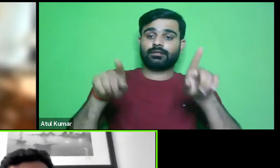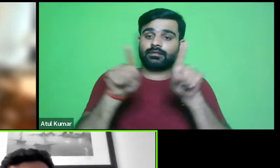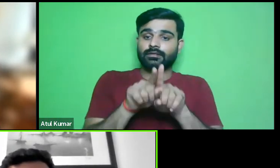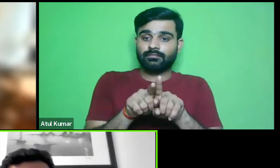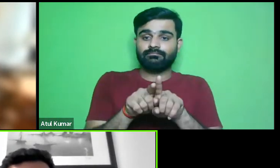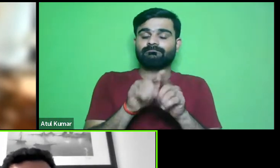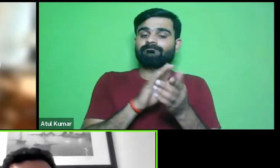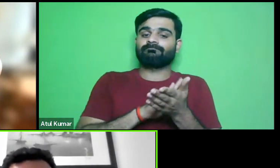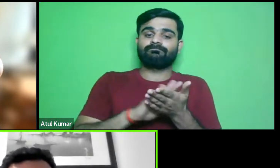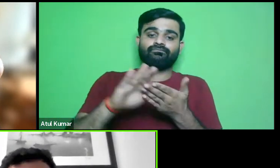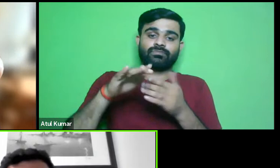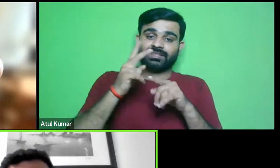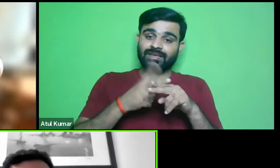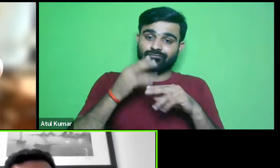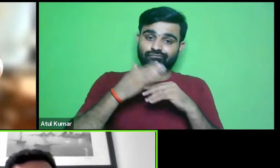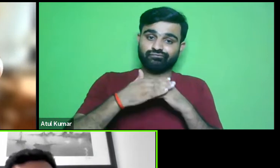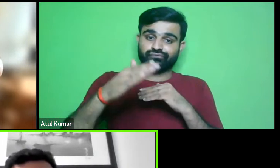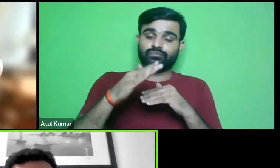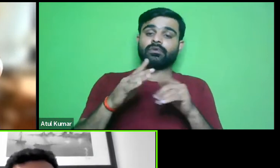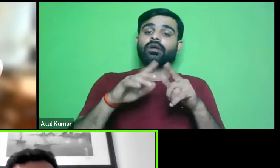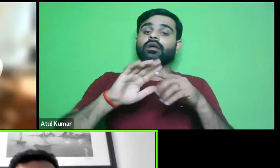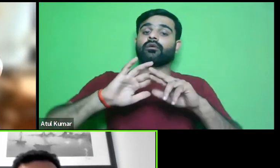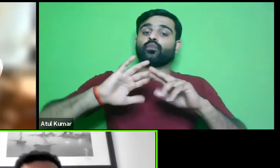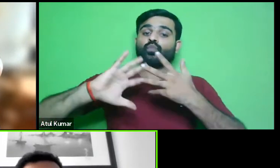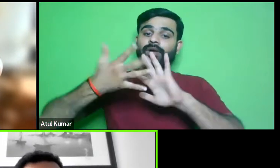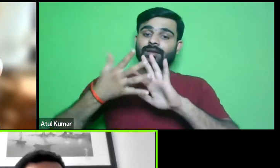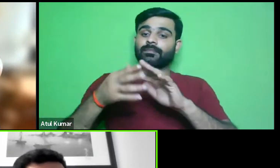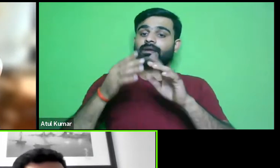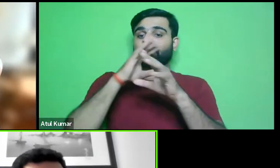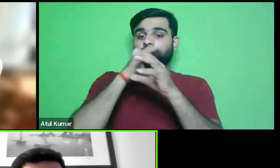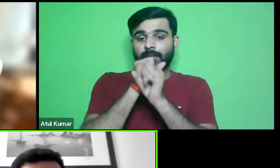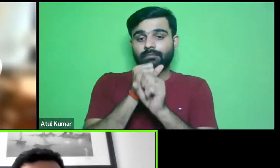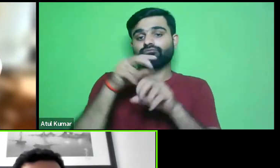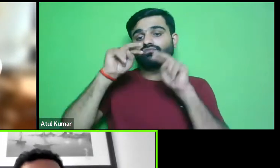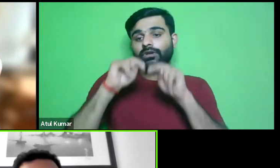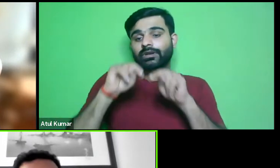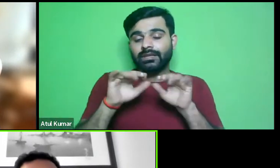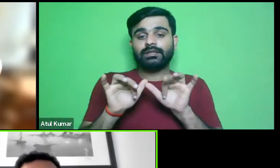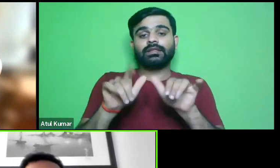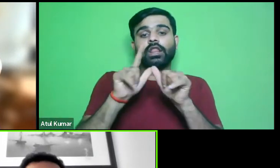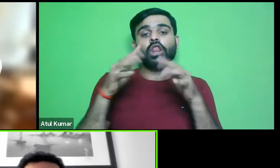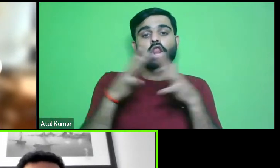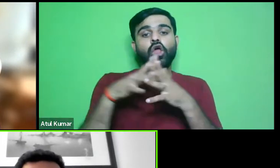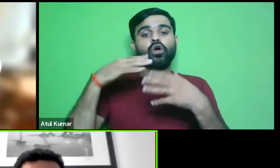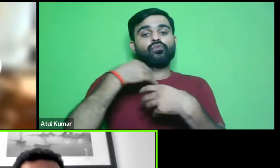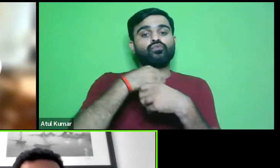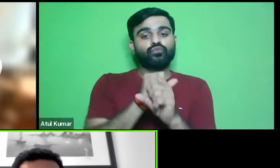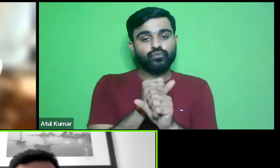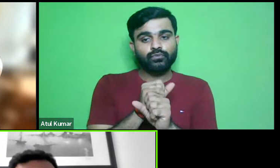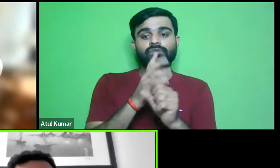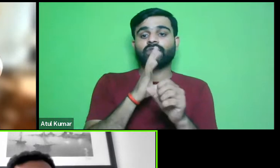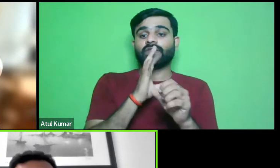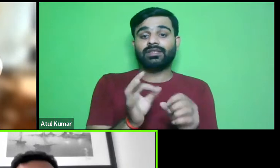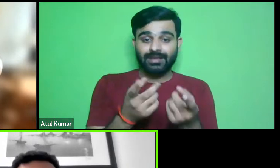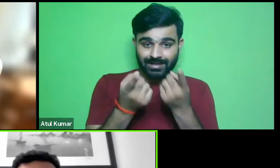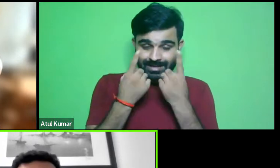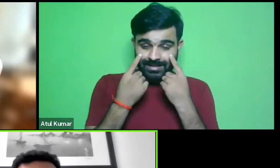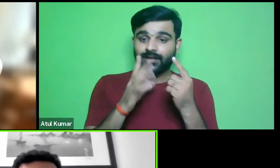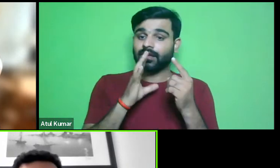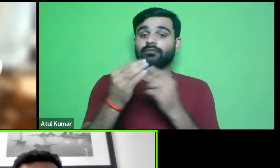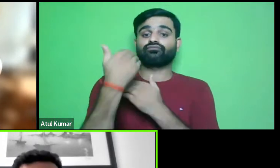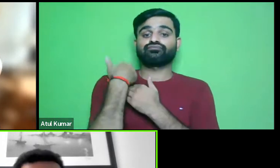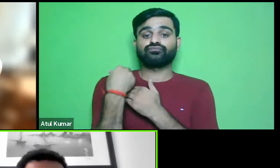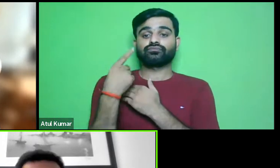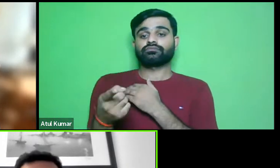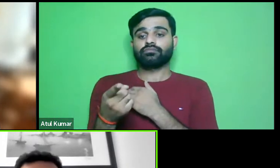piece is that the fundamental right to privacy needs to be actualized in the form of a law. And that actualization must account for the fact